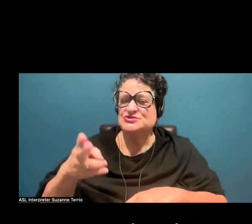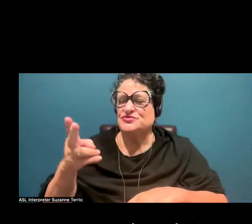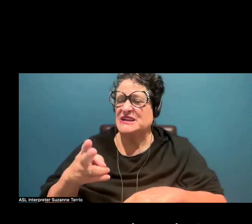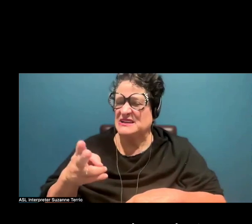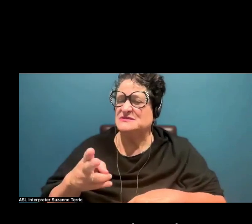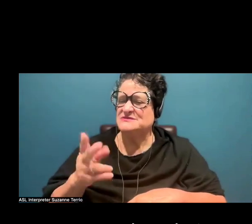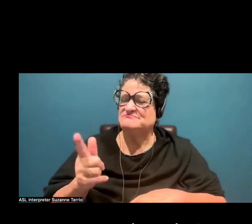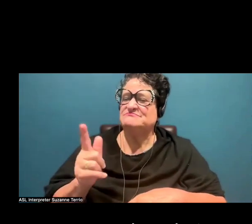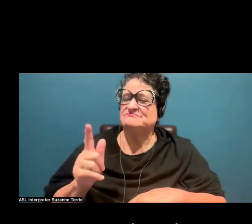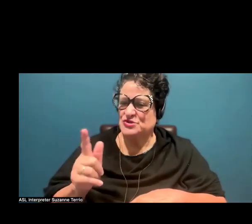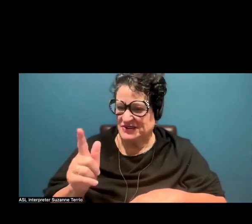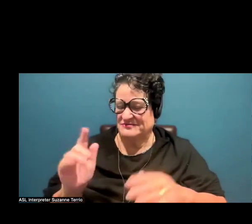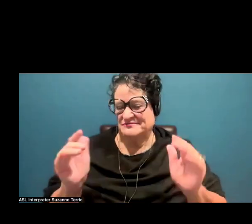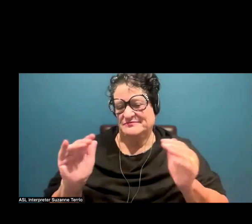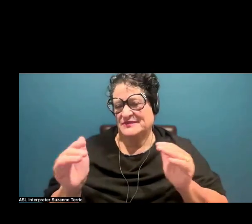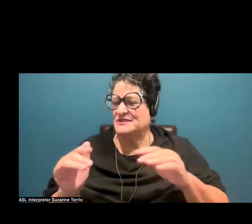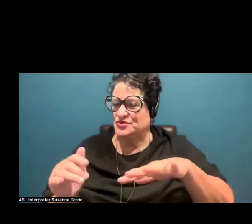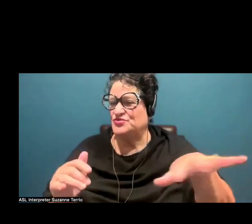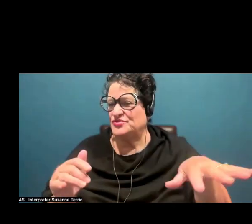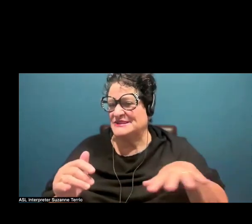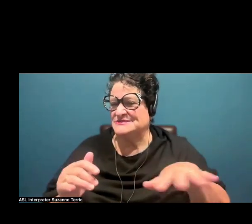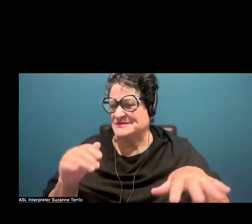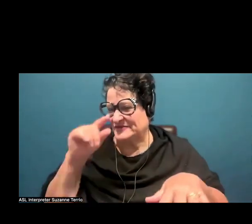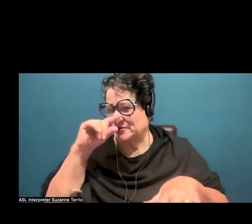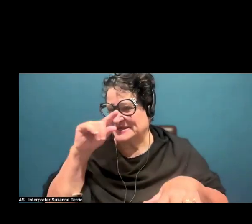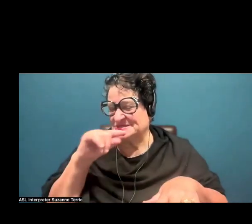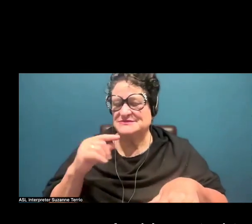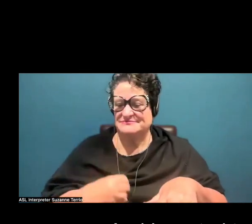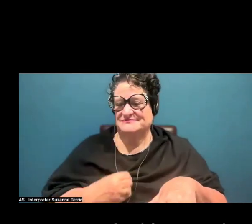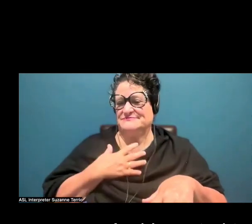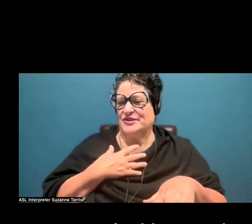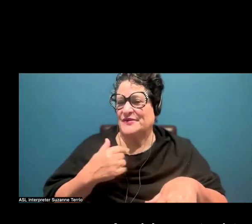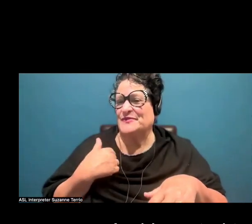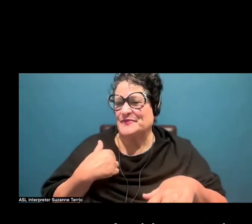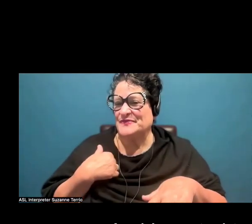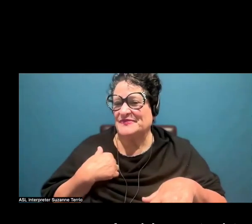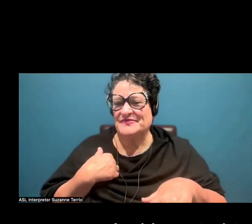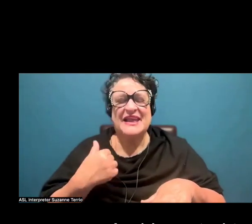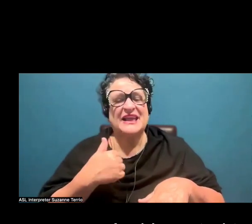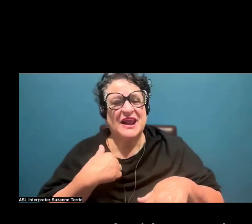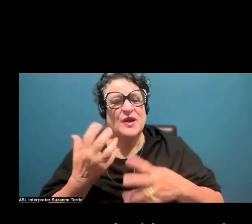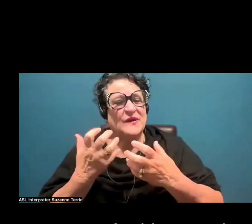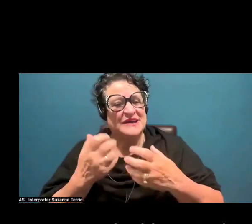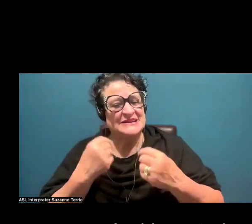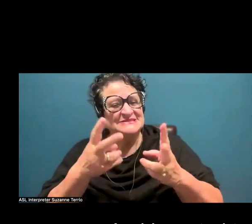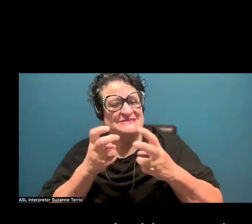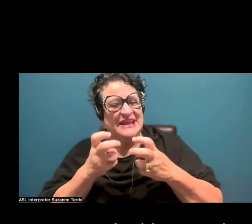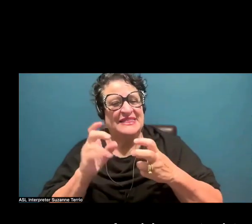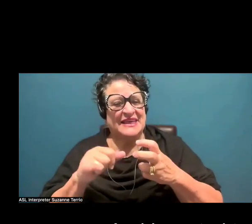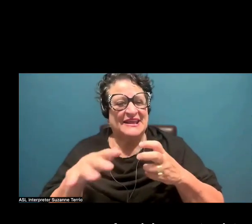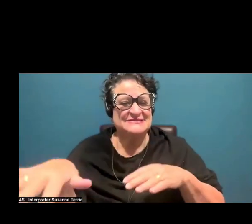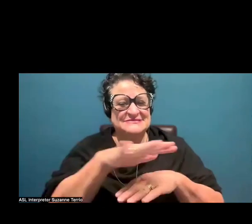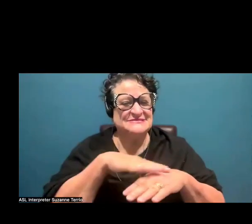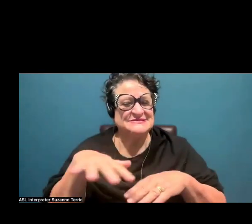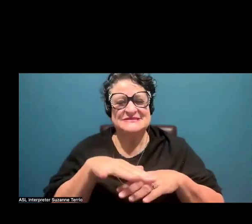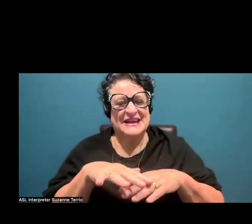terms of the rest of the country. So that inspired me a lot. And I wanted to kind of take that landscape and transform